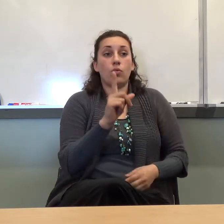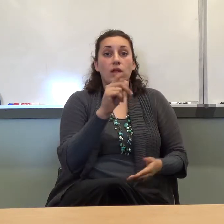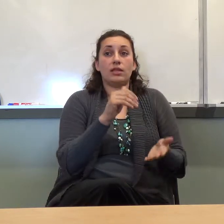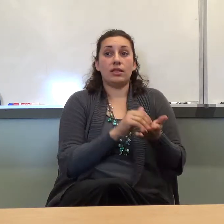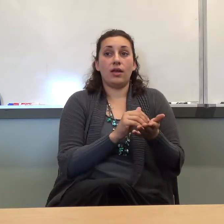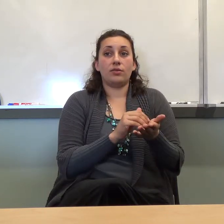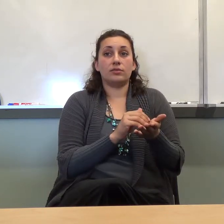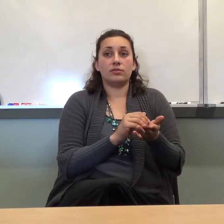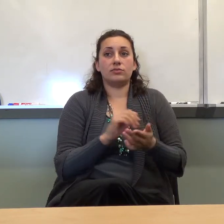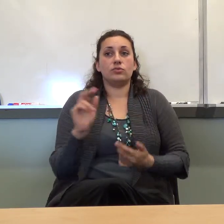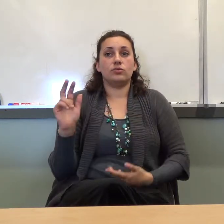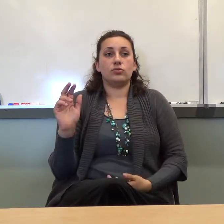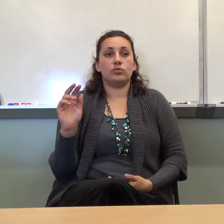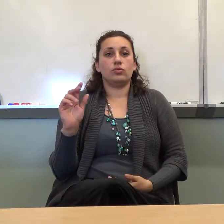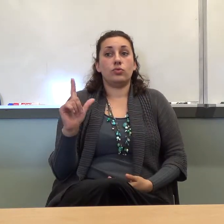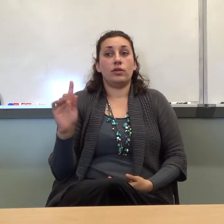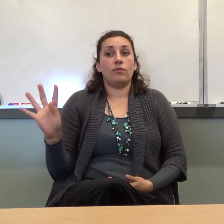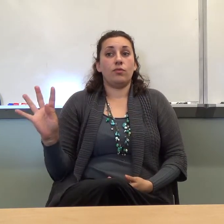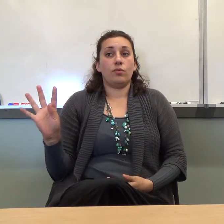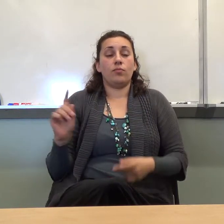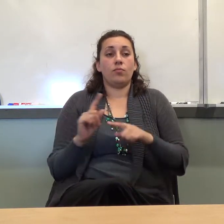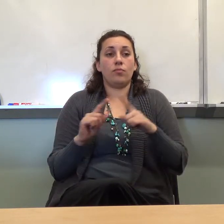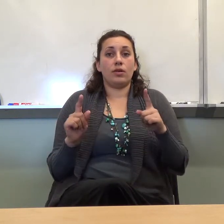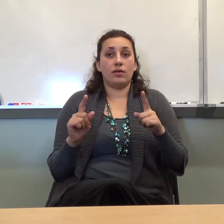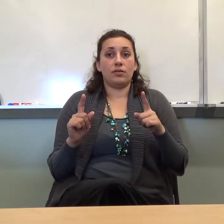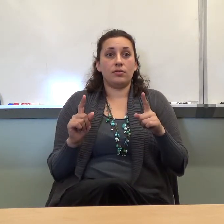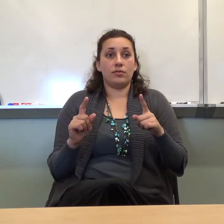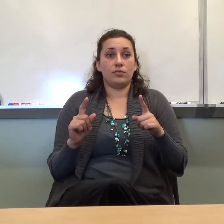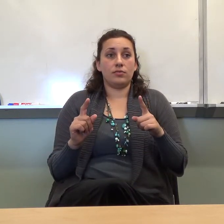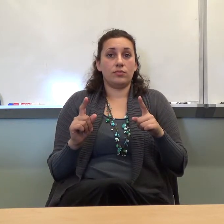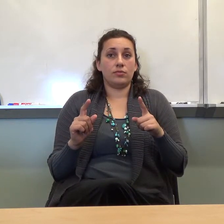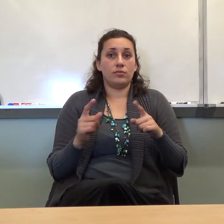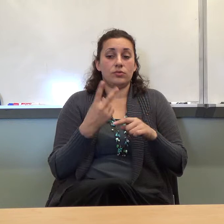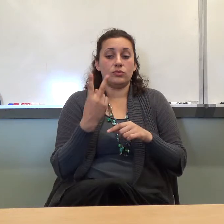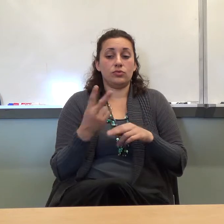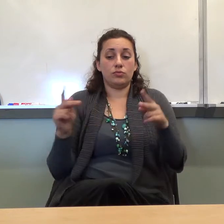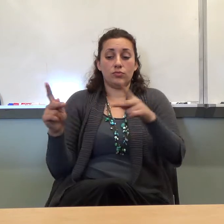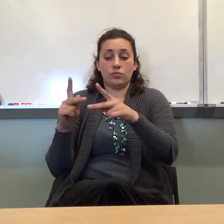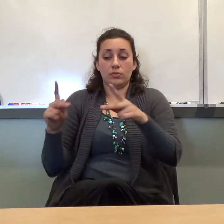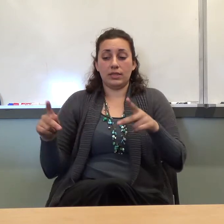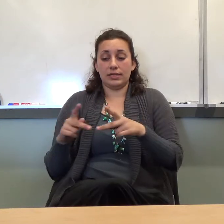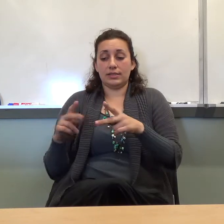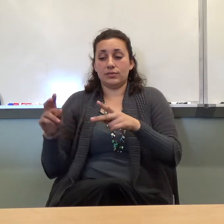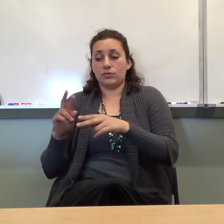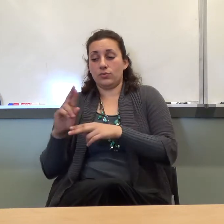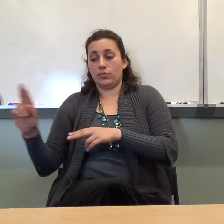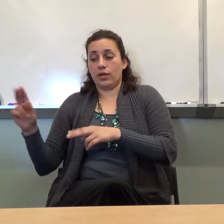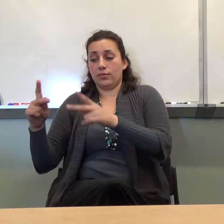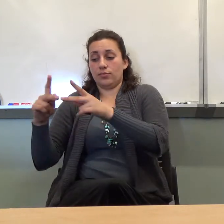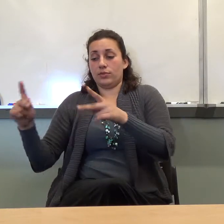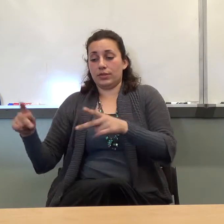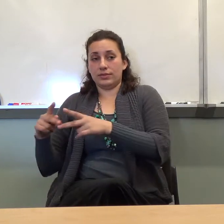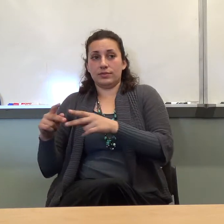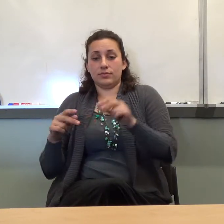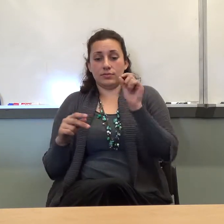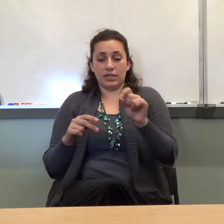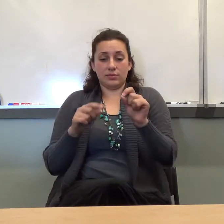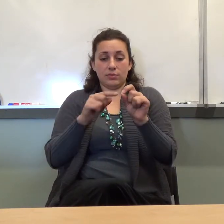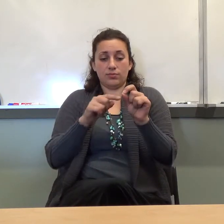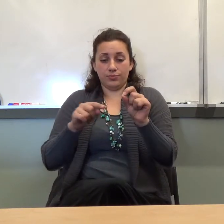1,024. But we have two places, a total of two places to the right of the decimal point, so we take this decimal point